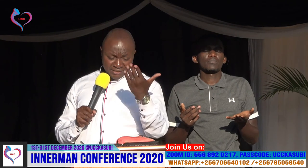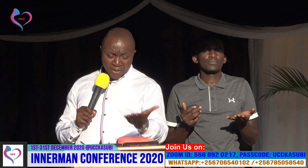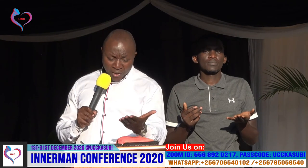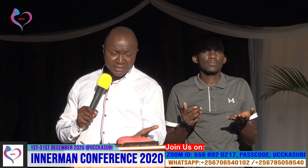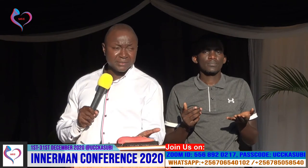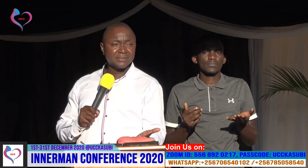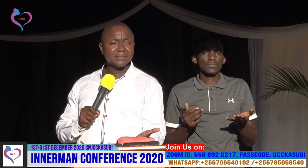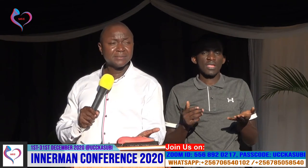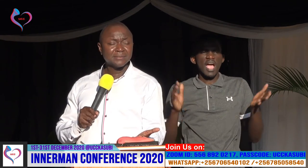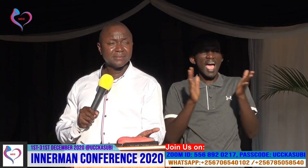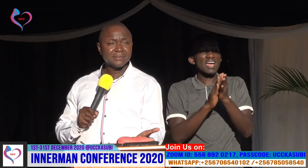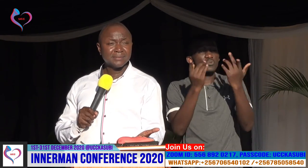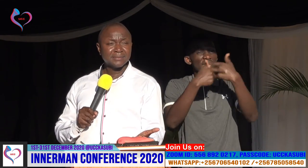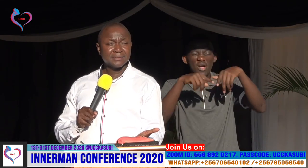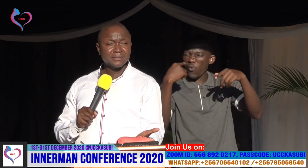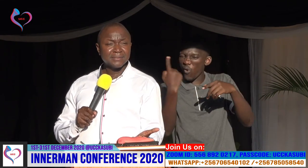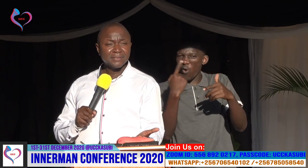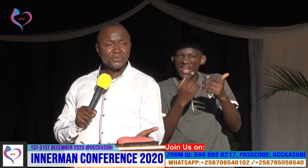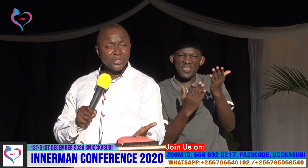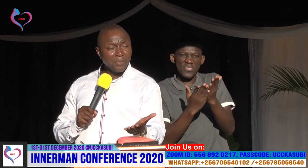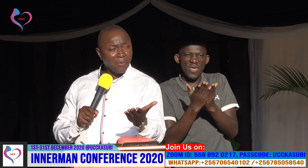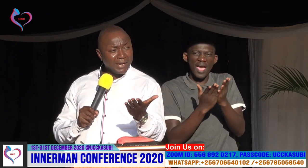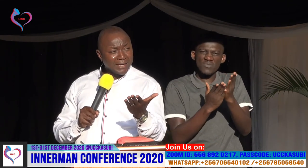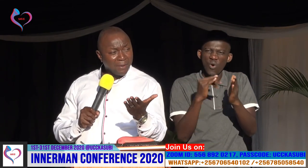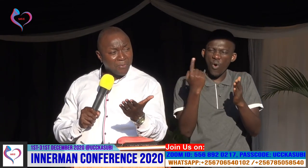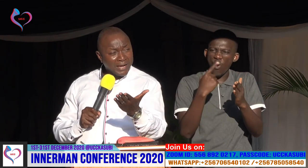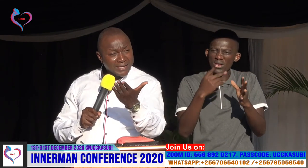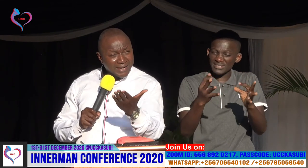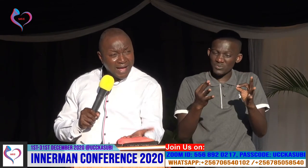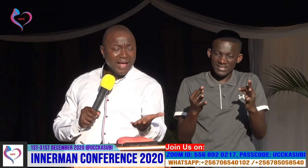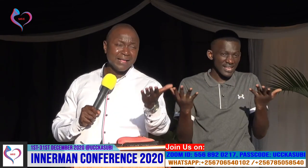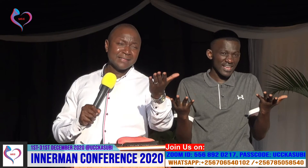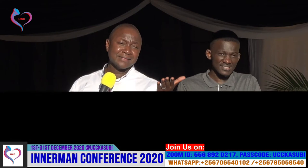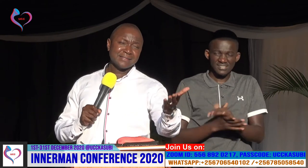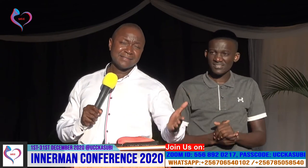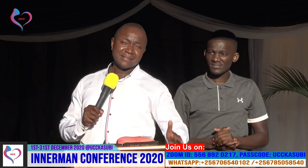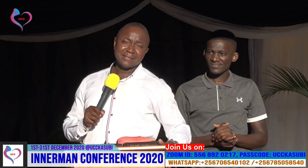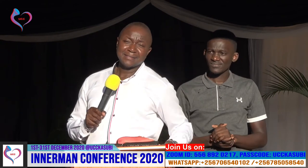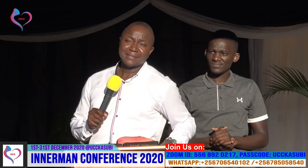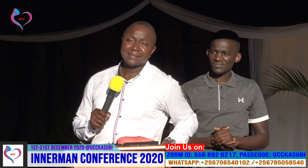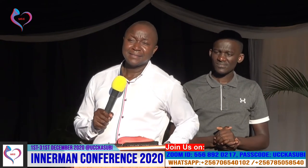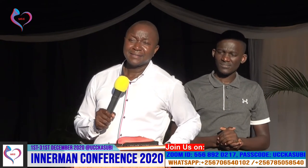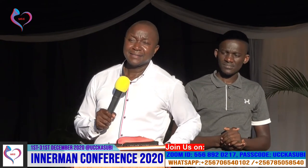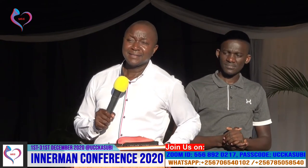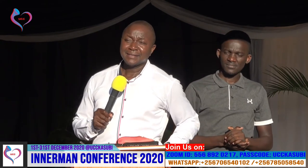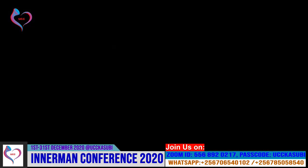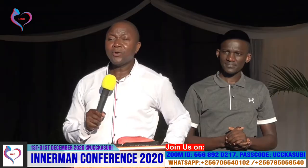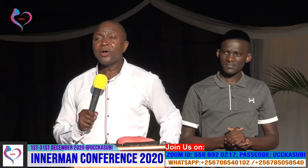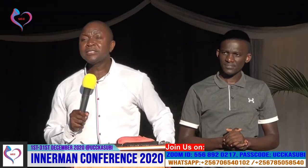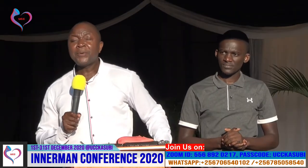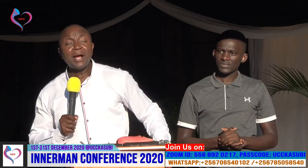just stewards. And tuliba weleza weleza. Tuliba wanika buwanika. We are just